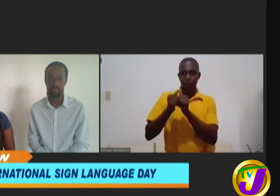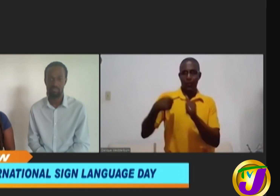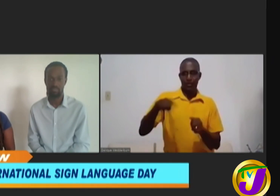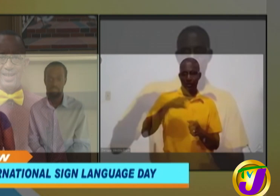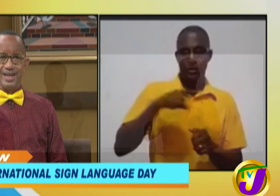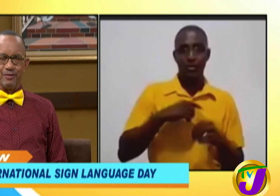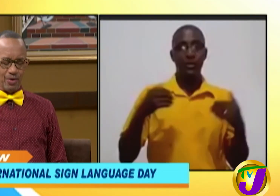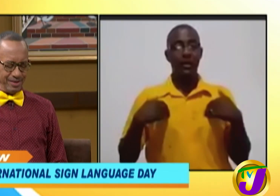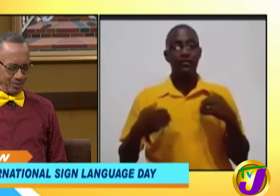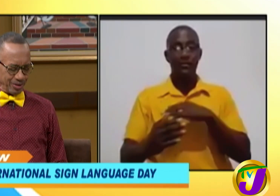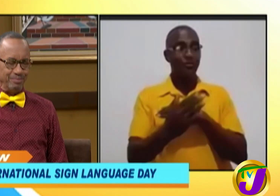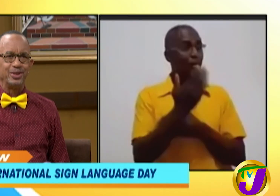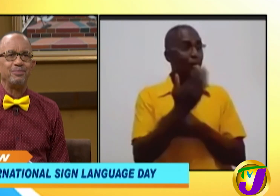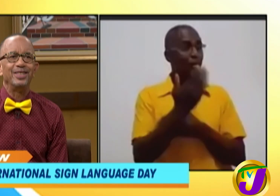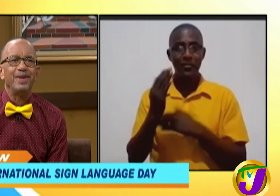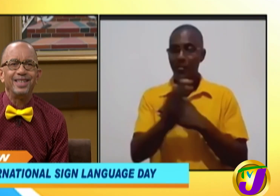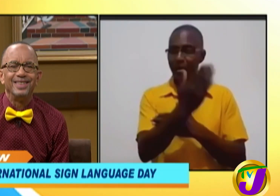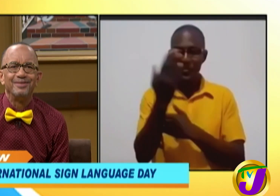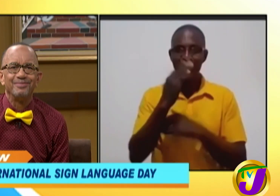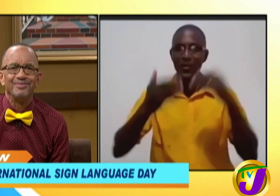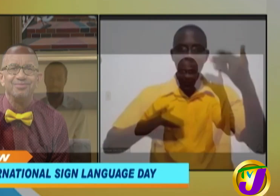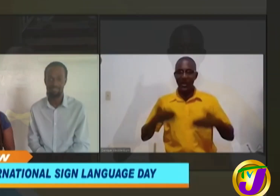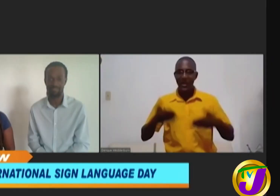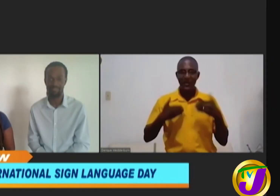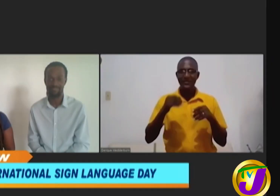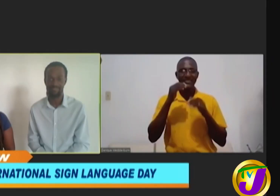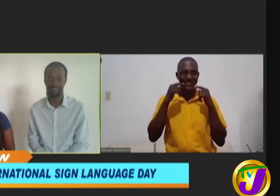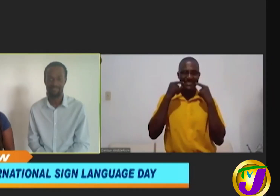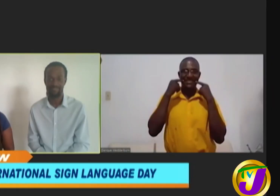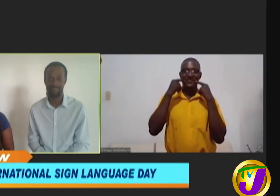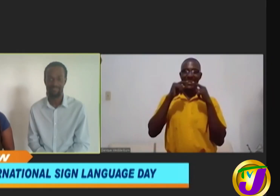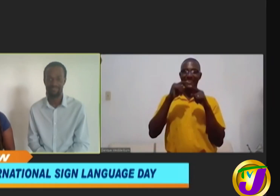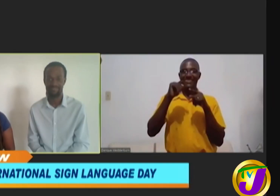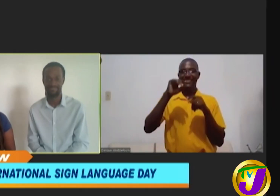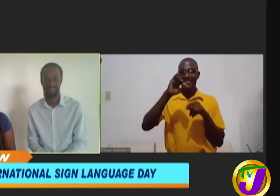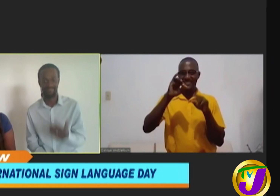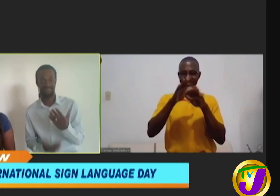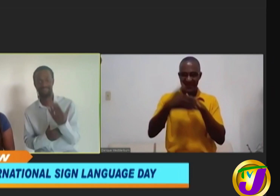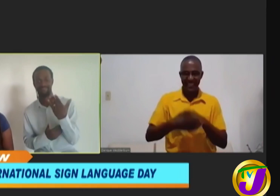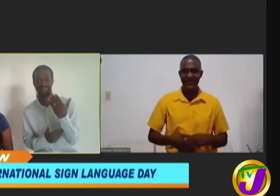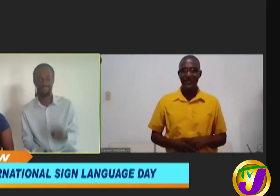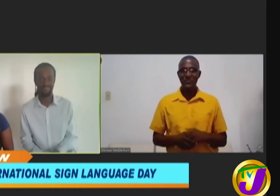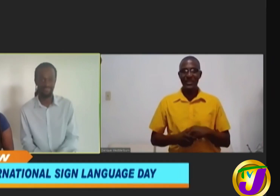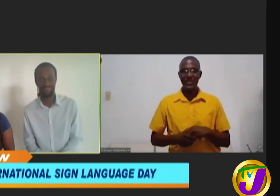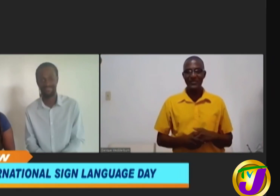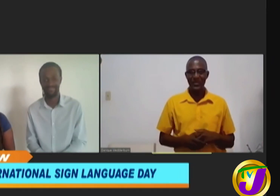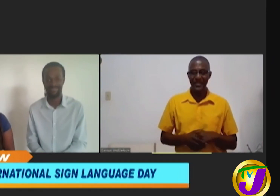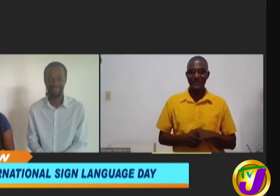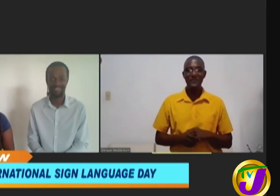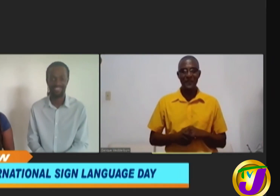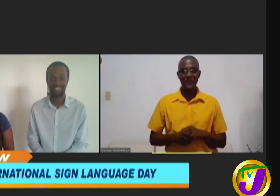Morning, everyone. Welcome to Smile Jamaica. Good morning, good morning. I'm not certain,